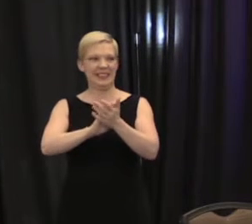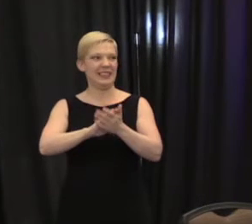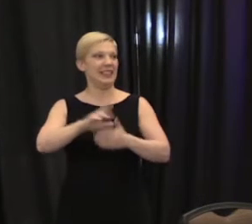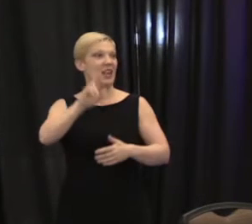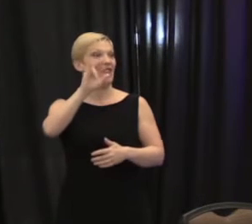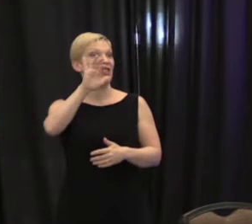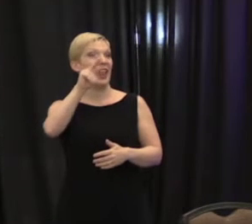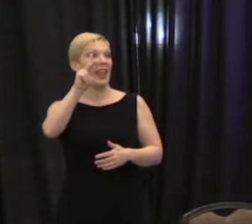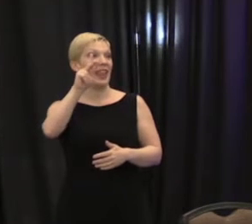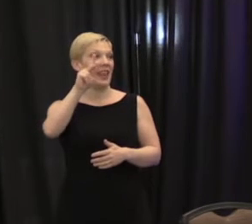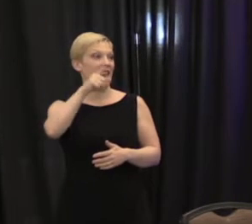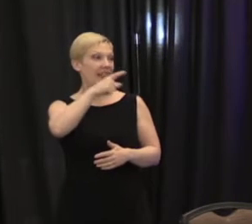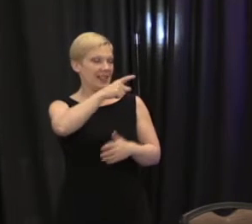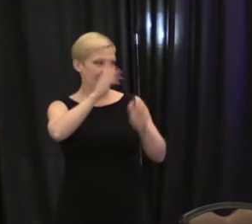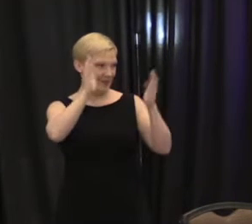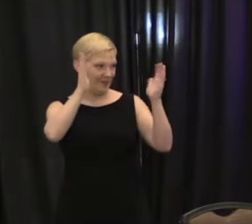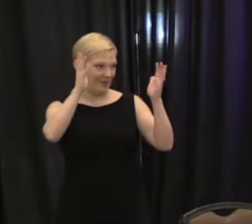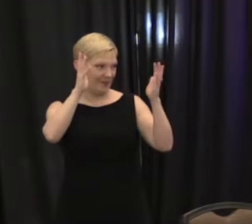Rick.